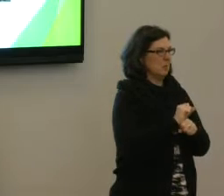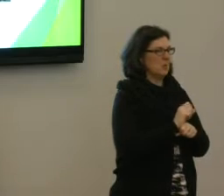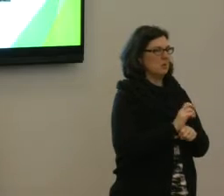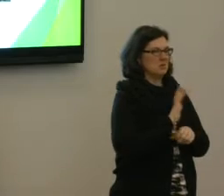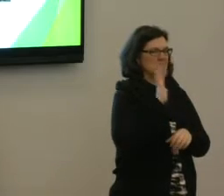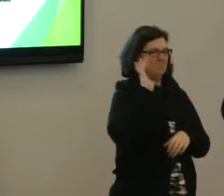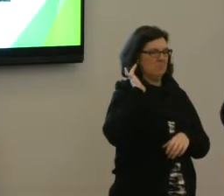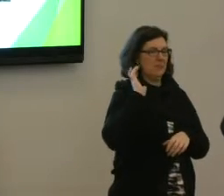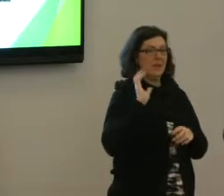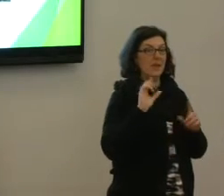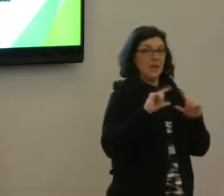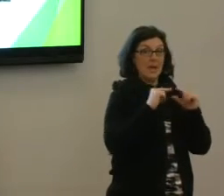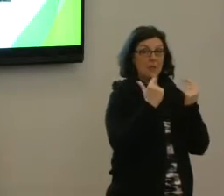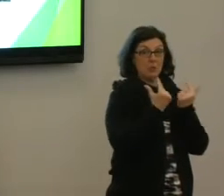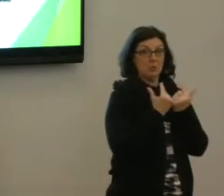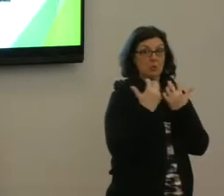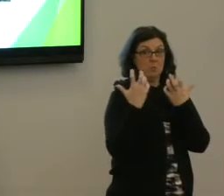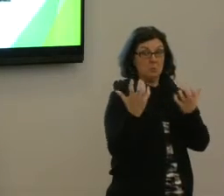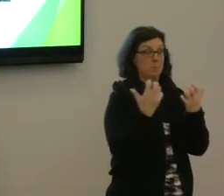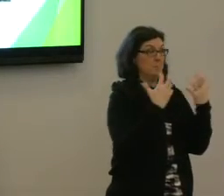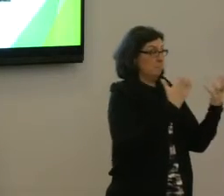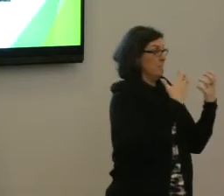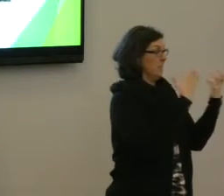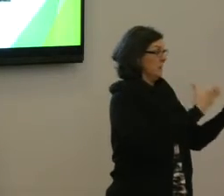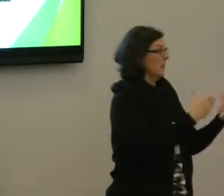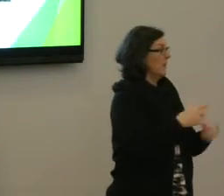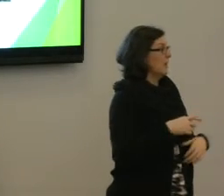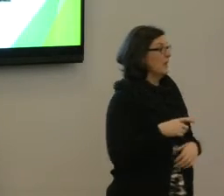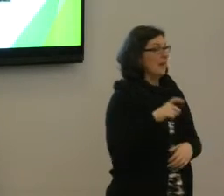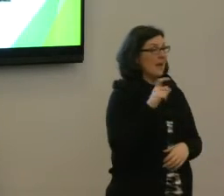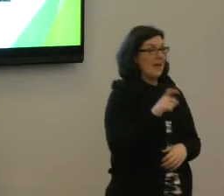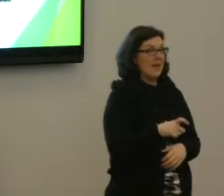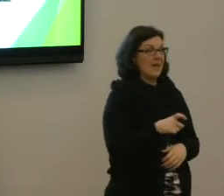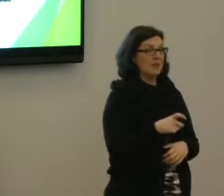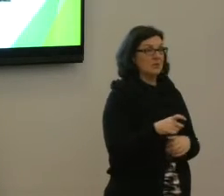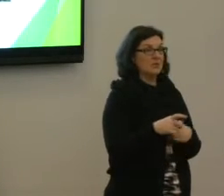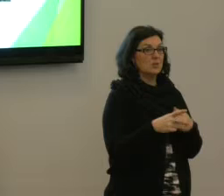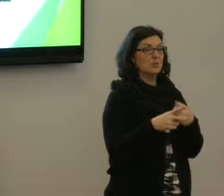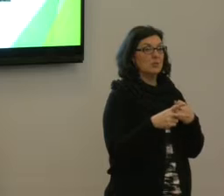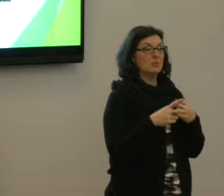And to have a group this big, and I either had to be with them and keep them with me